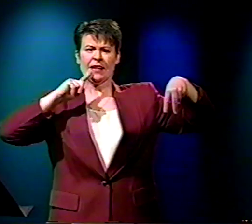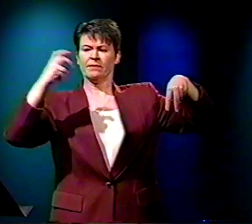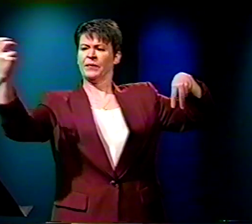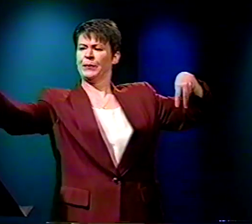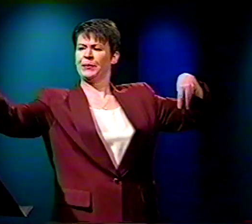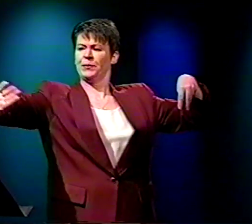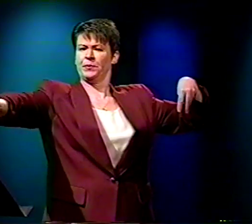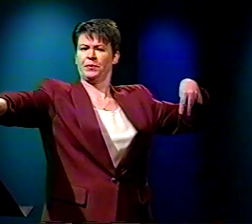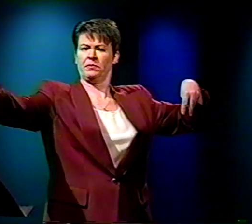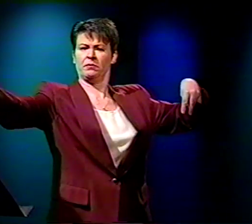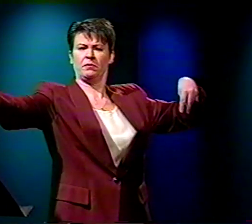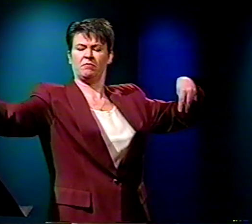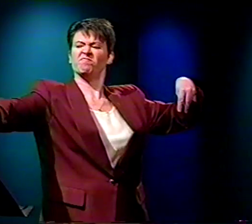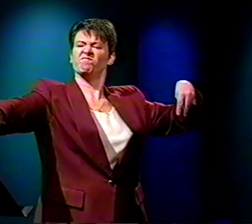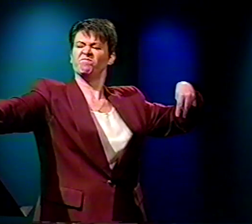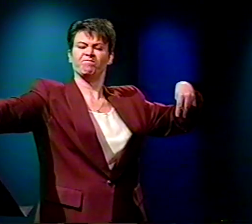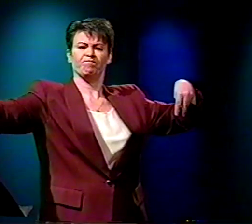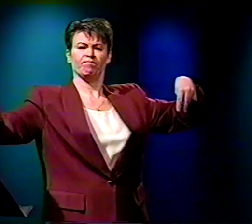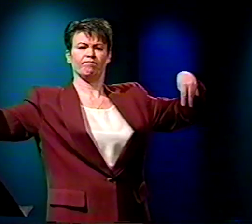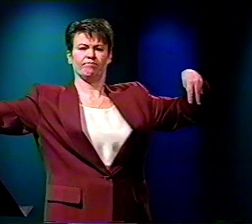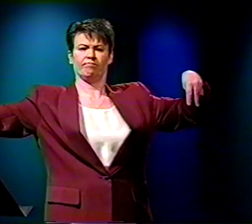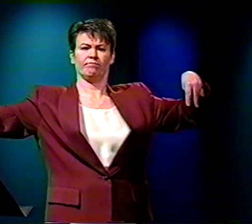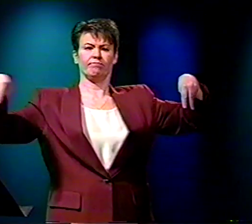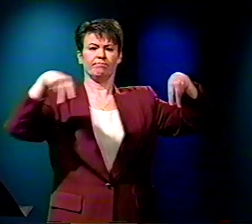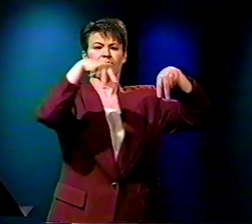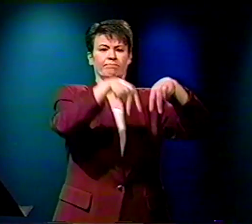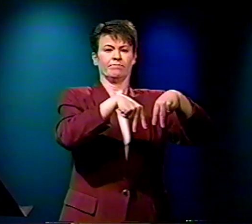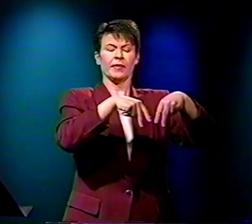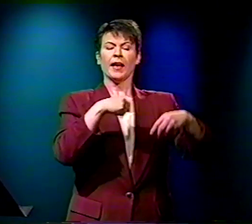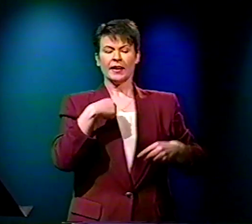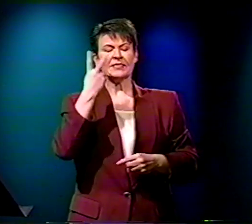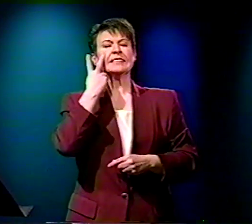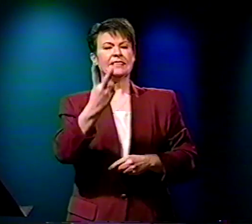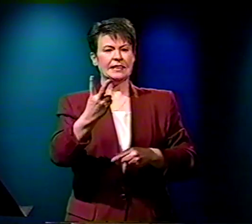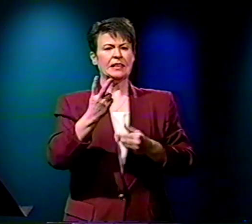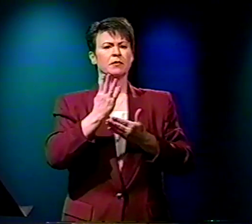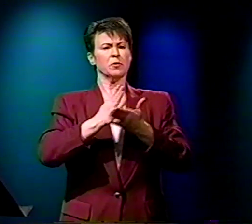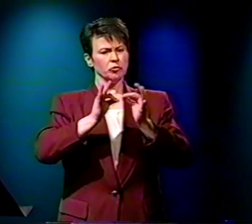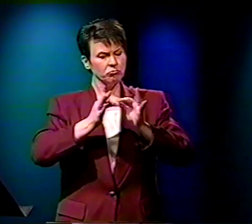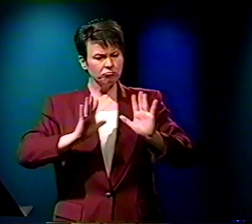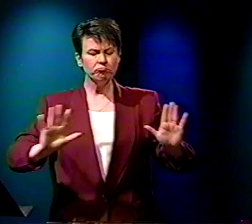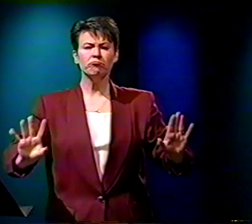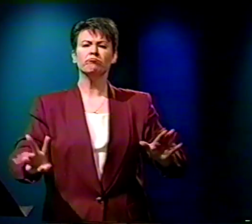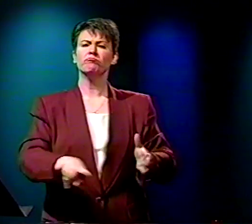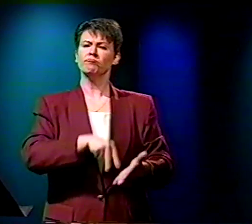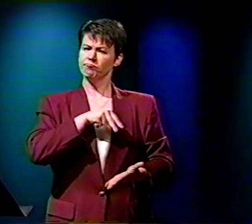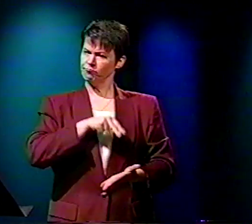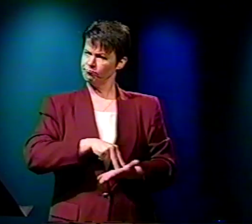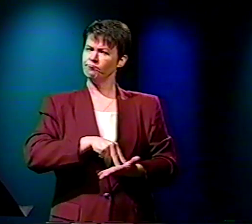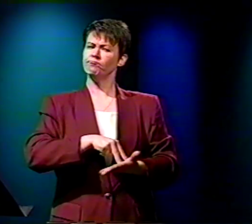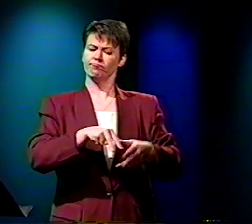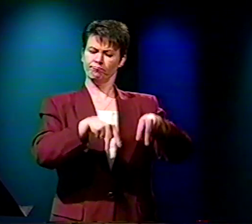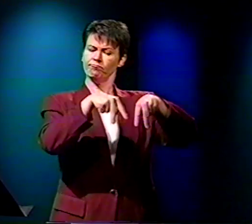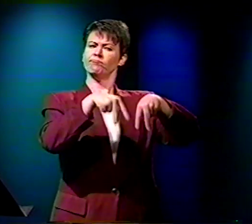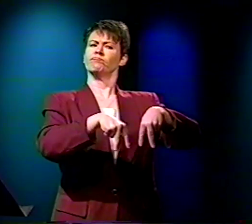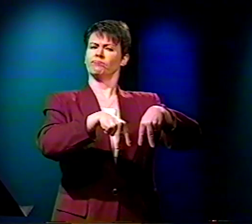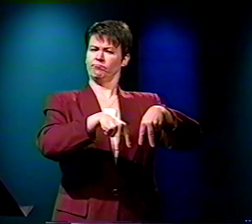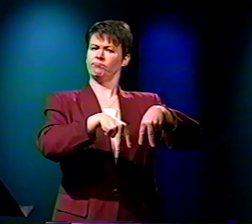off to the side where the deaf people are relegated to the corners and off to the side. I've seen some interpreters go ahead and stand